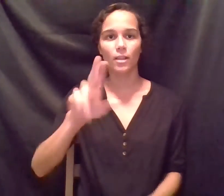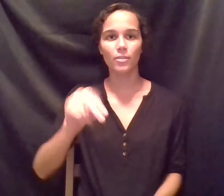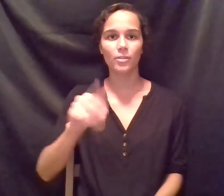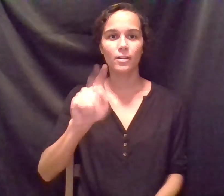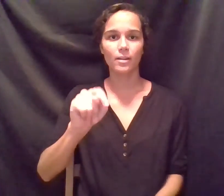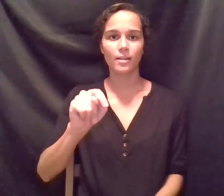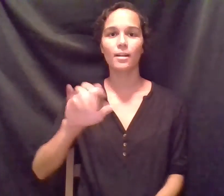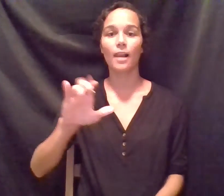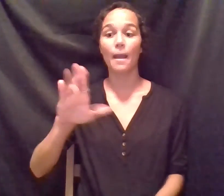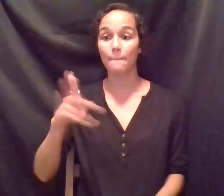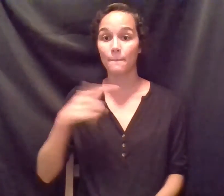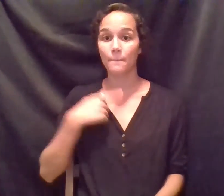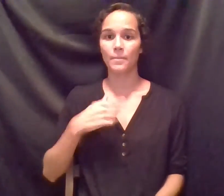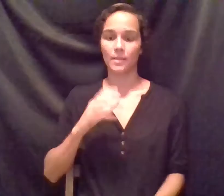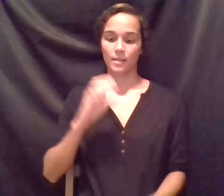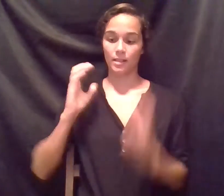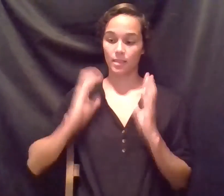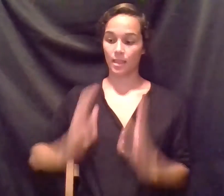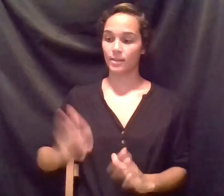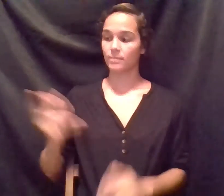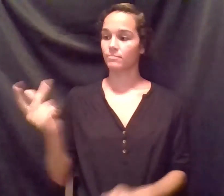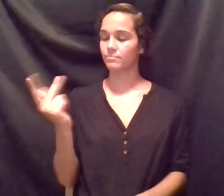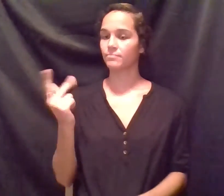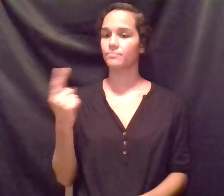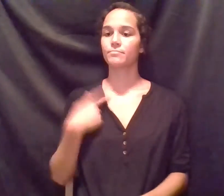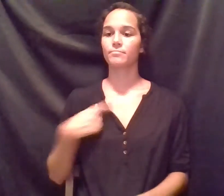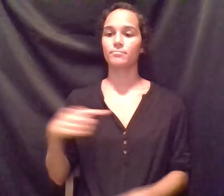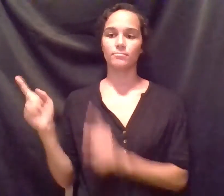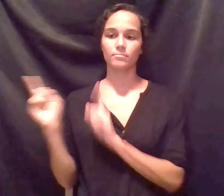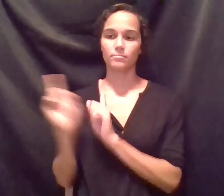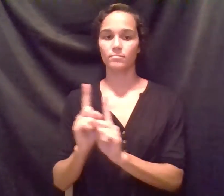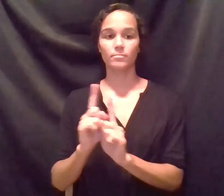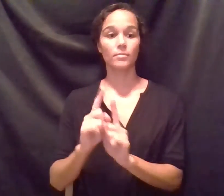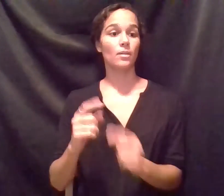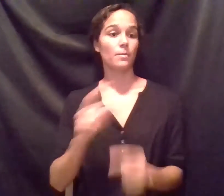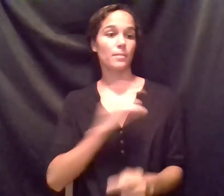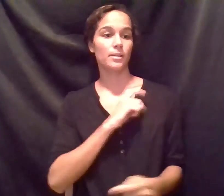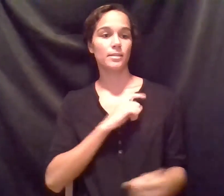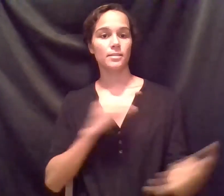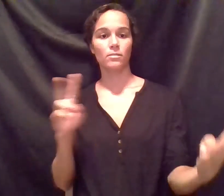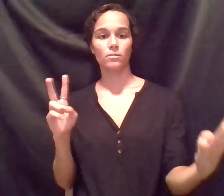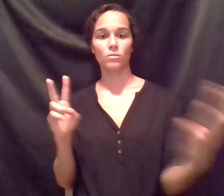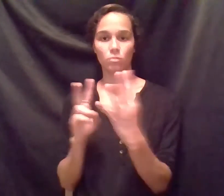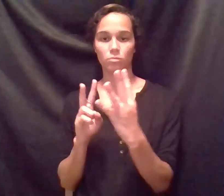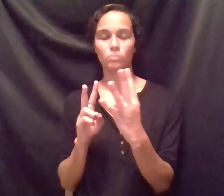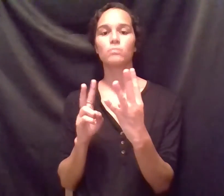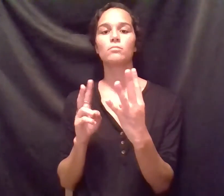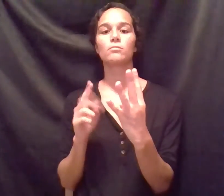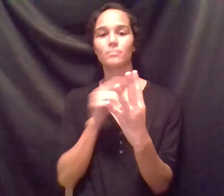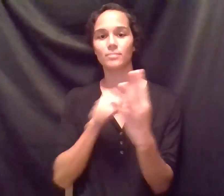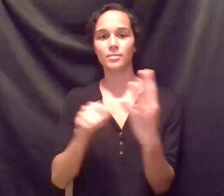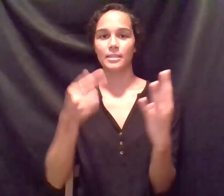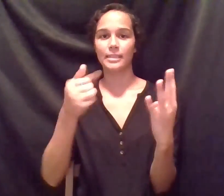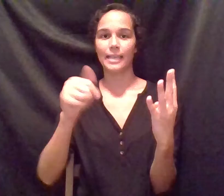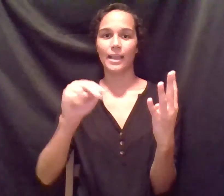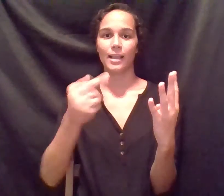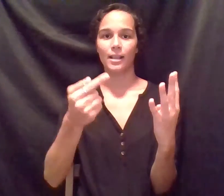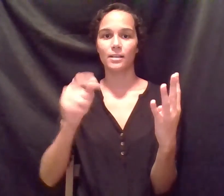client questioned by police, and gang task force showed up. Sergeant Utomi showed up,